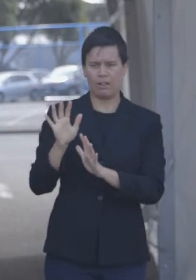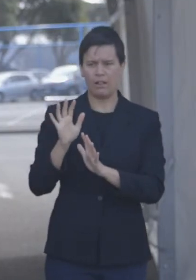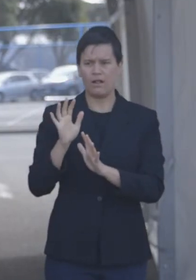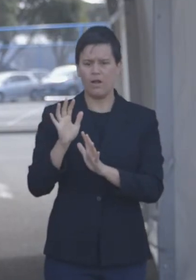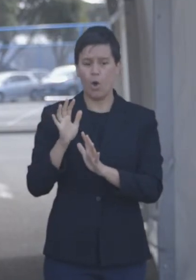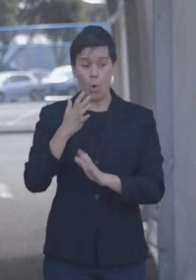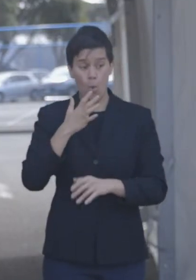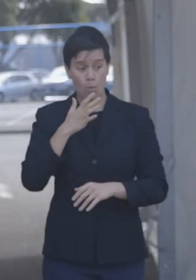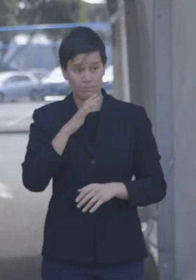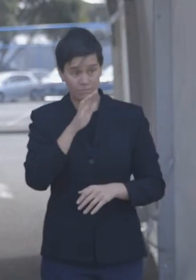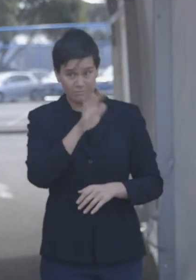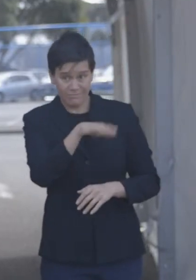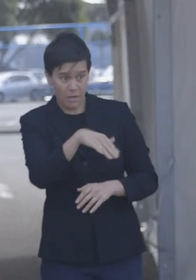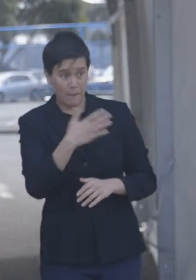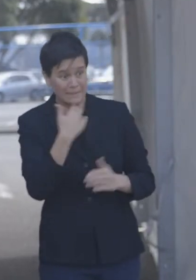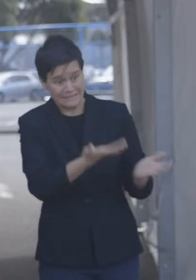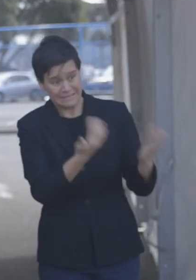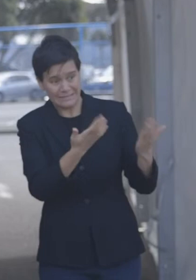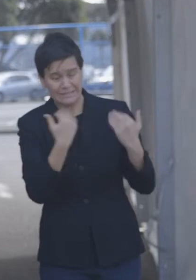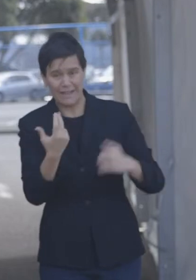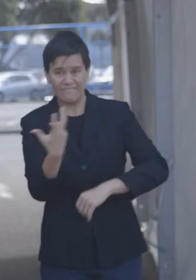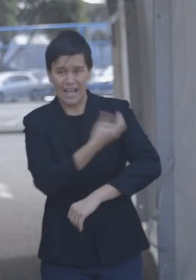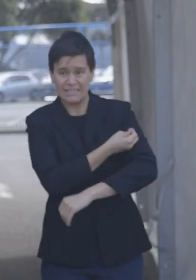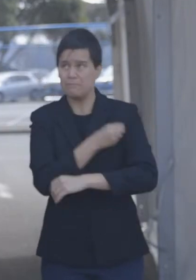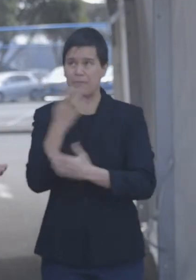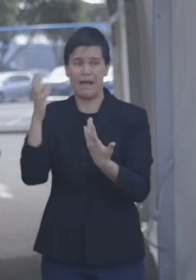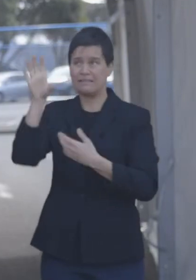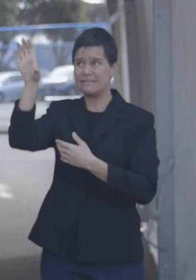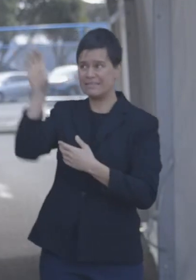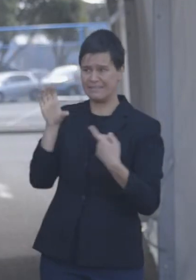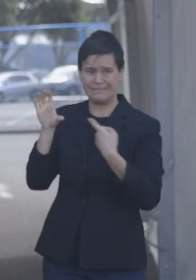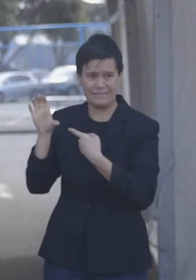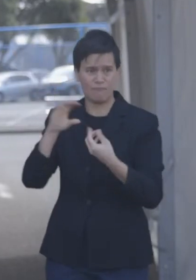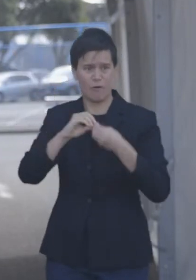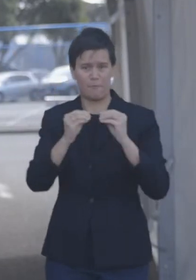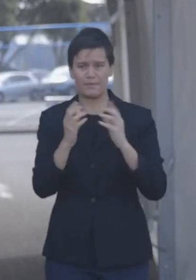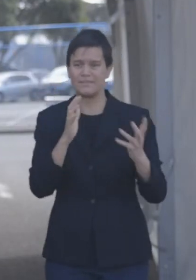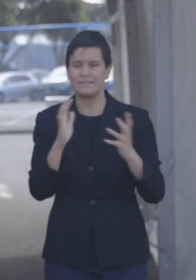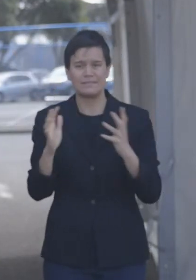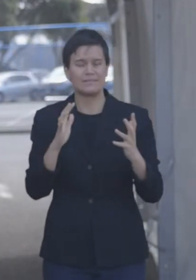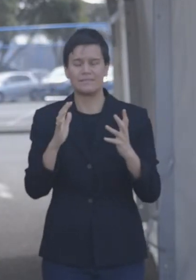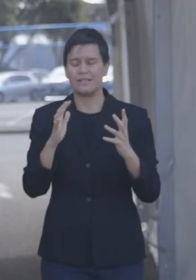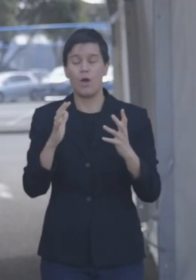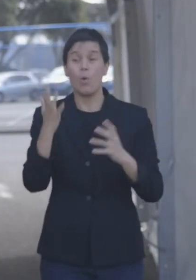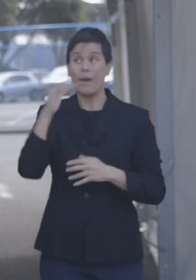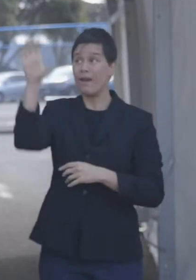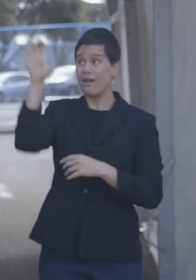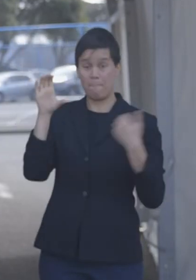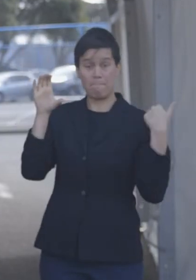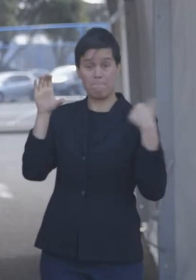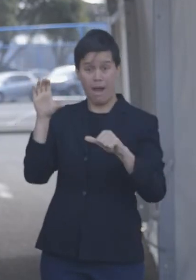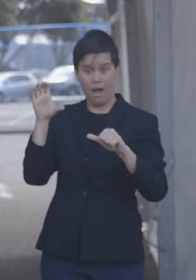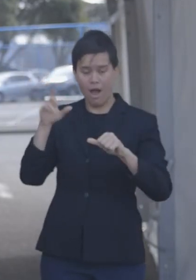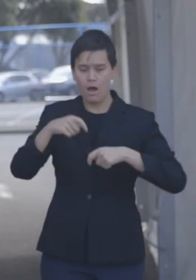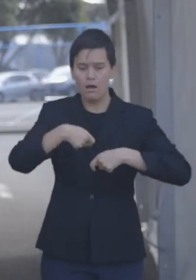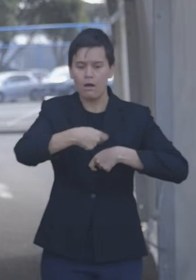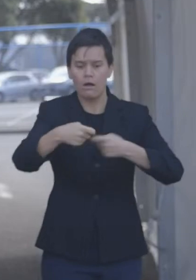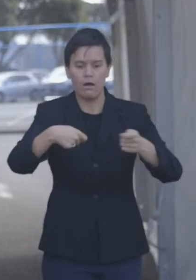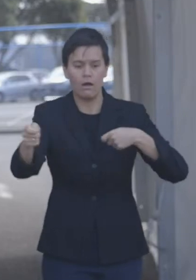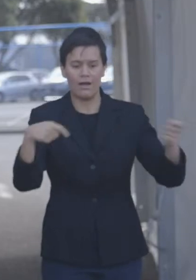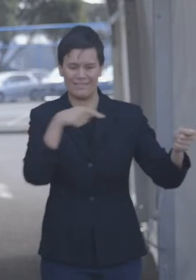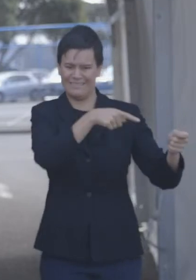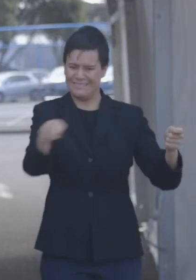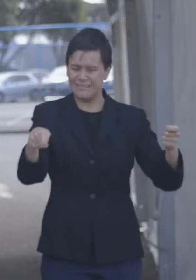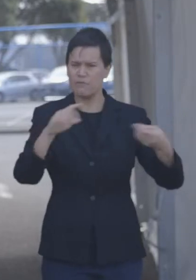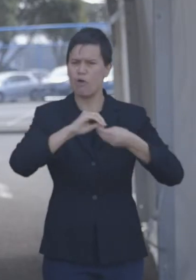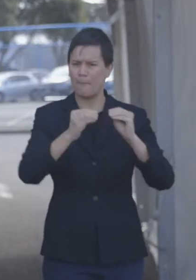people to get vaccinated, and also there were impacts on our national distribution. So saying, it's very satisfied